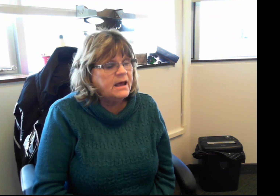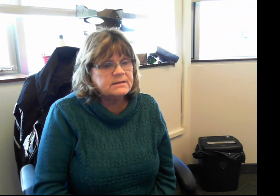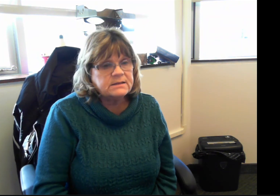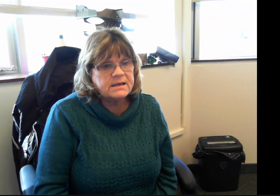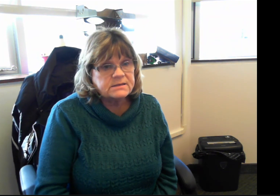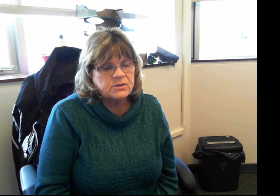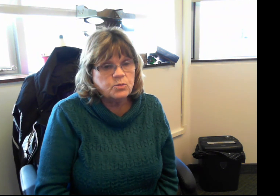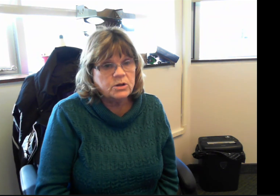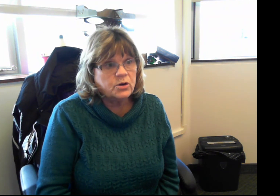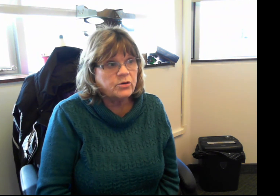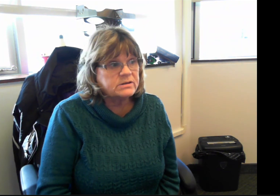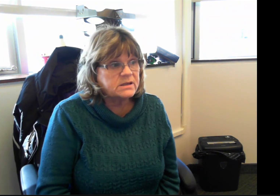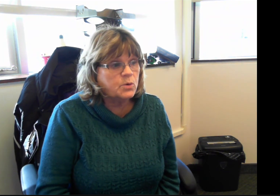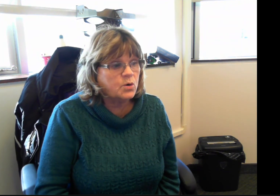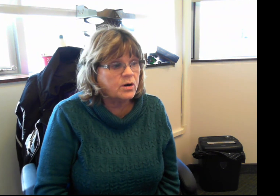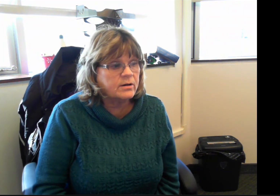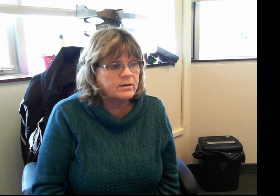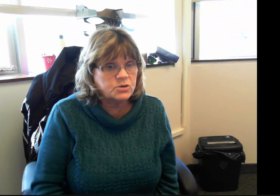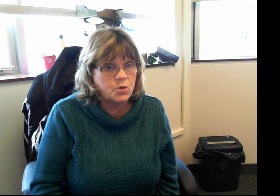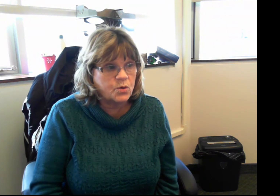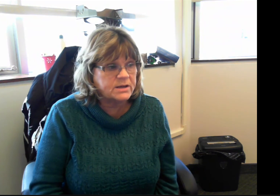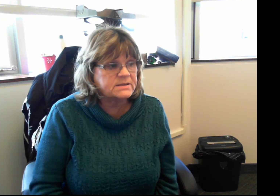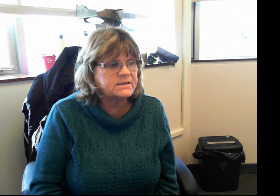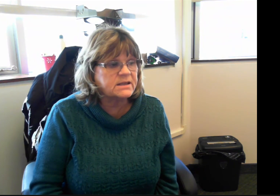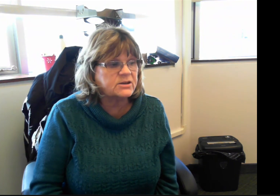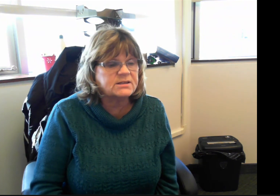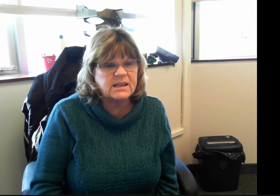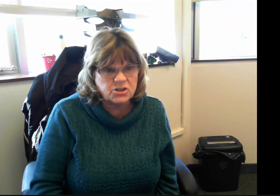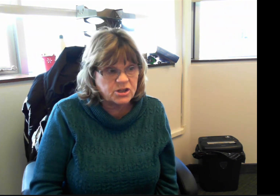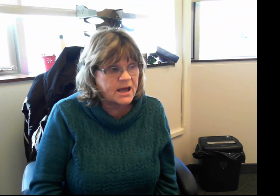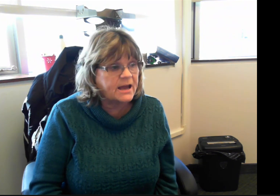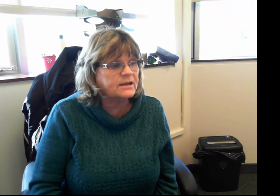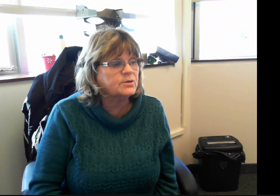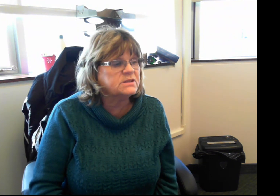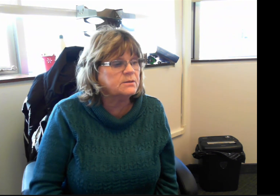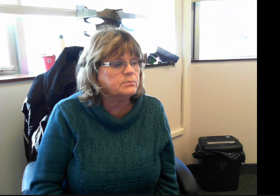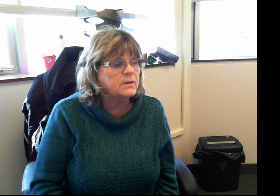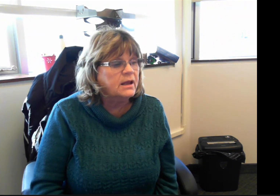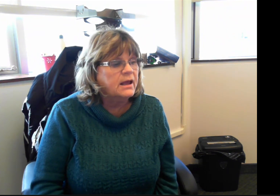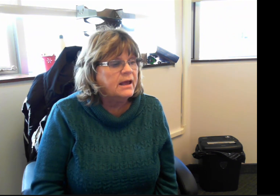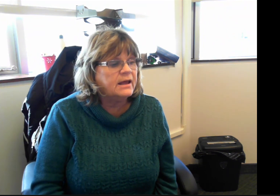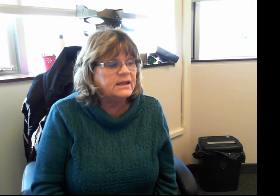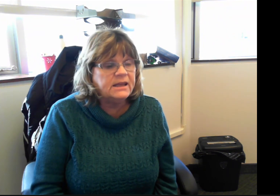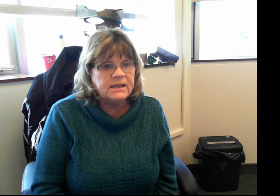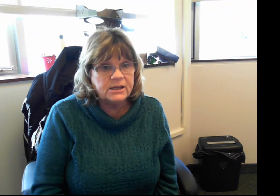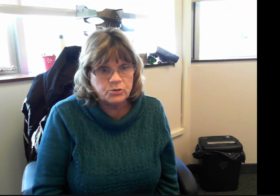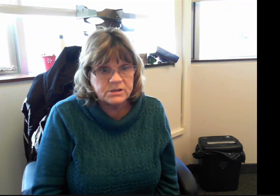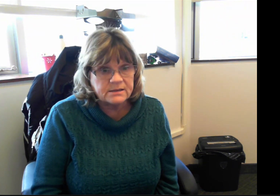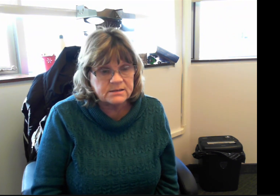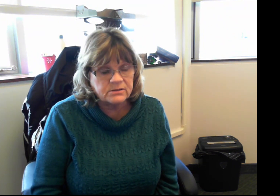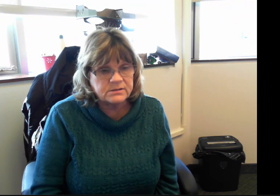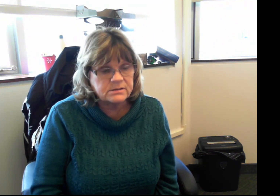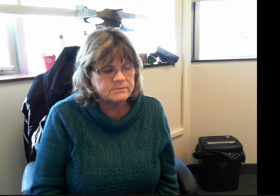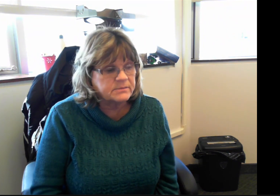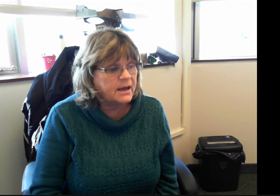Next lesson, we'll learn some more toys such as kitchen items and eating utensils.